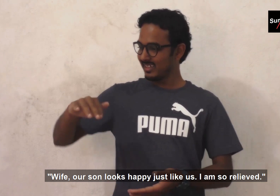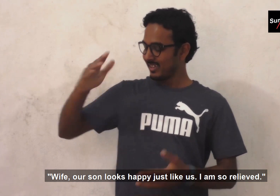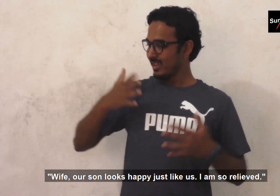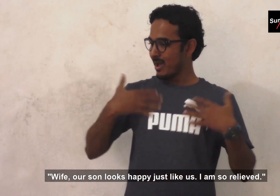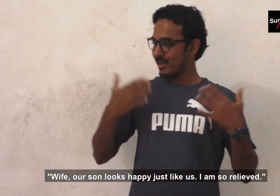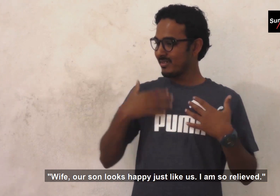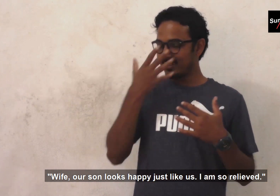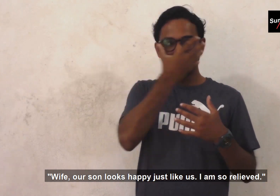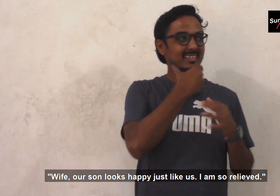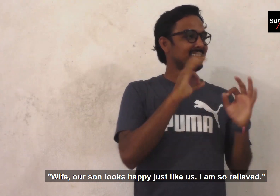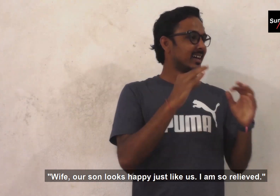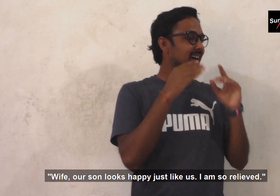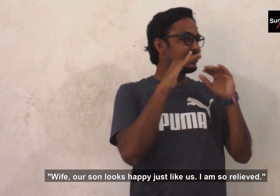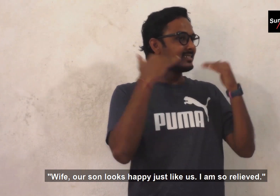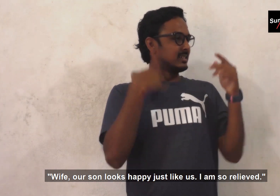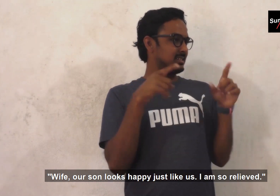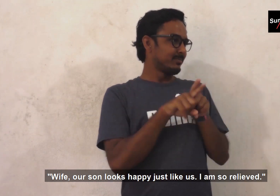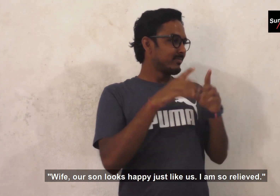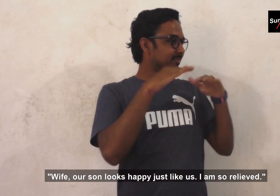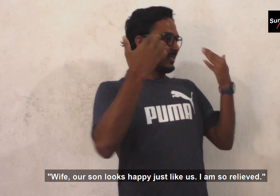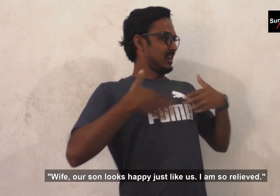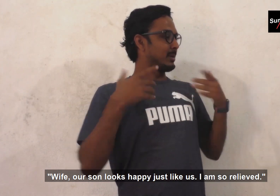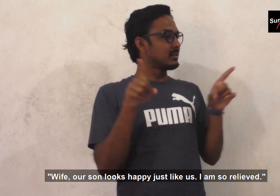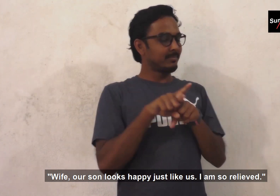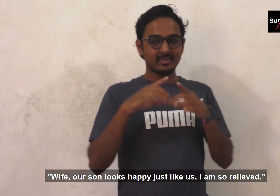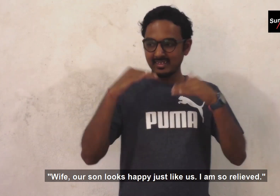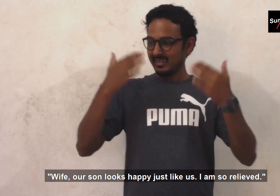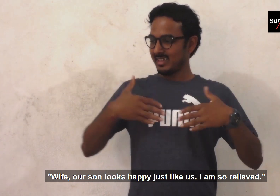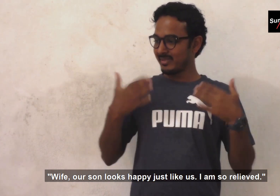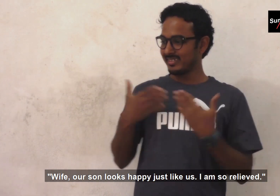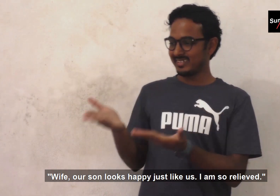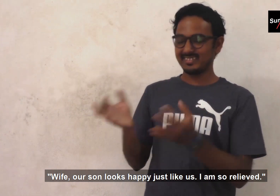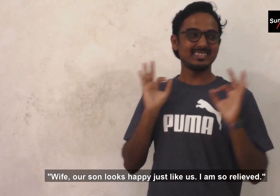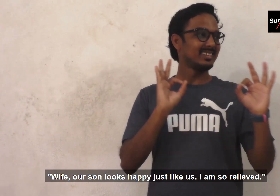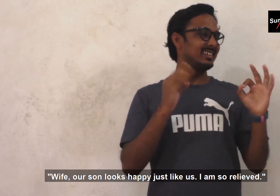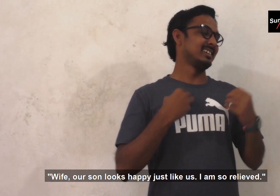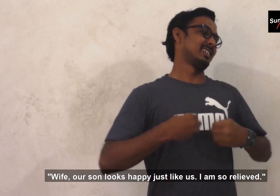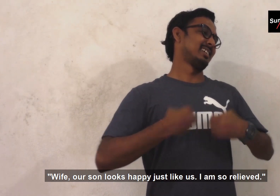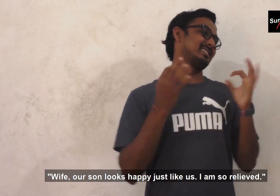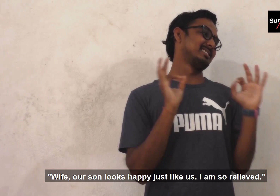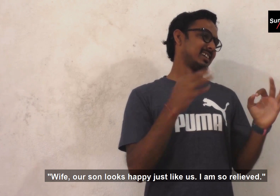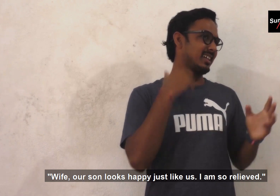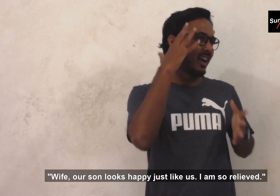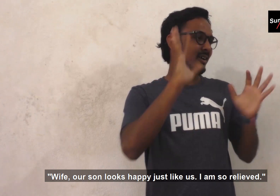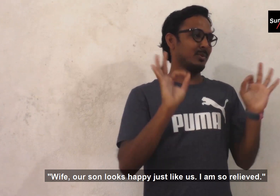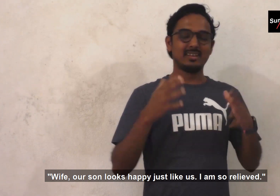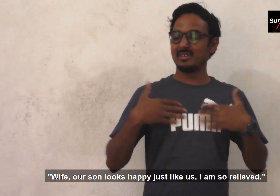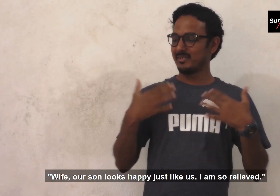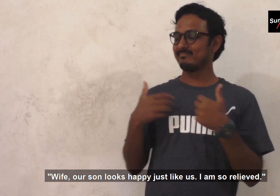Wife, our son looks happy just like us. I am so relieved.